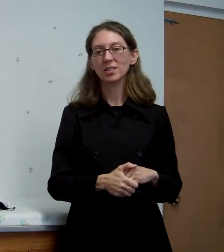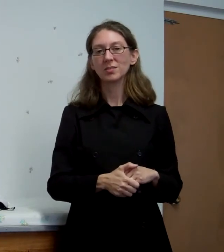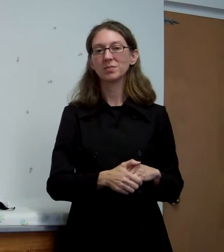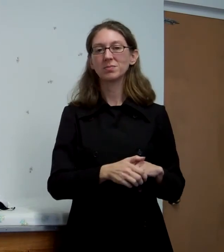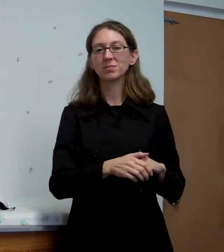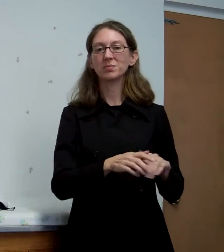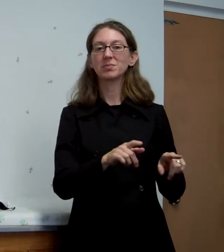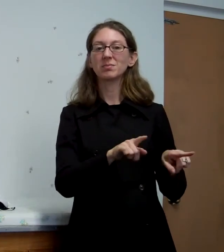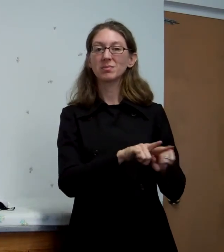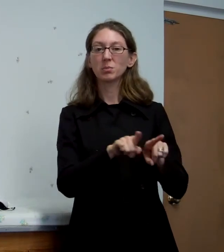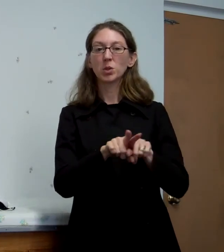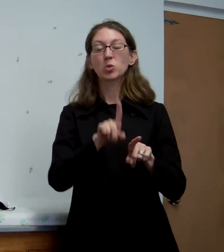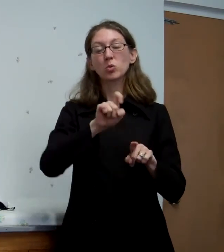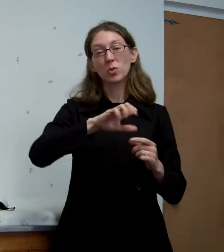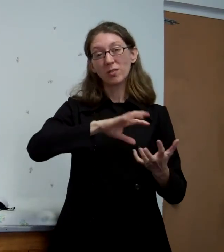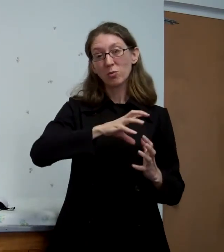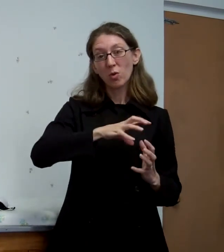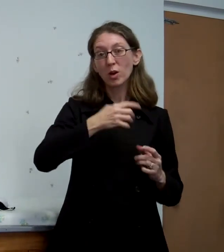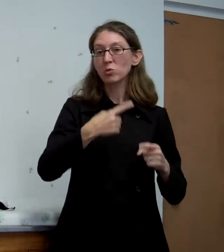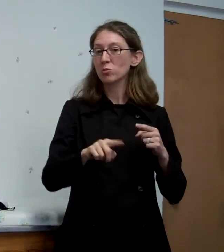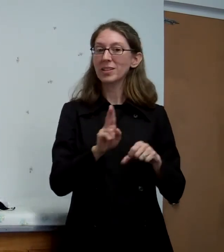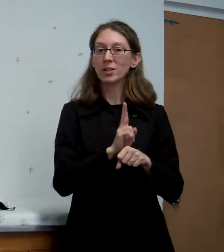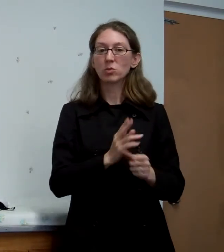They need to be washed after every use,